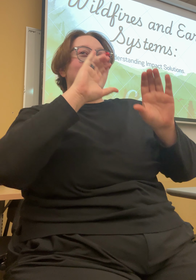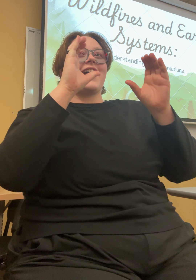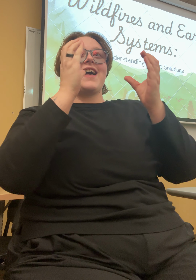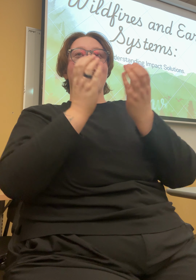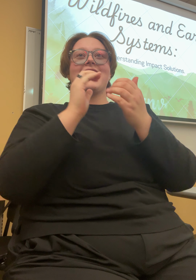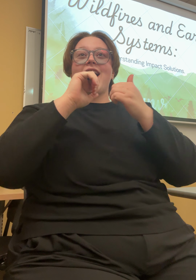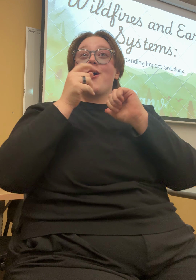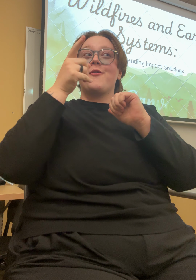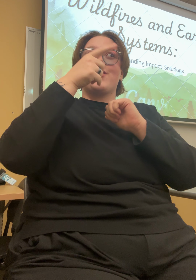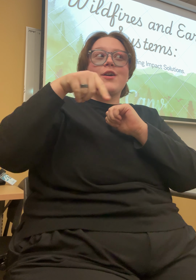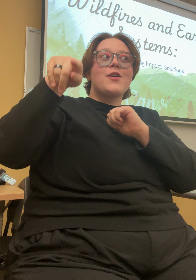everybody doing today?